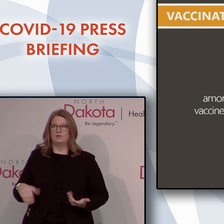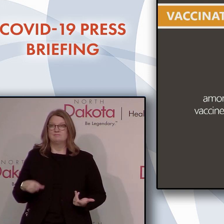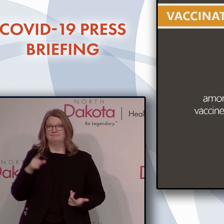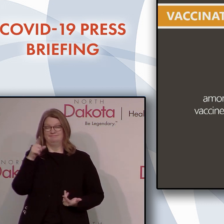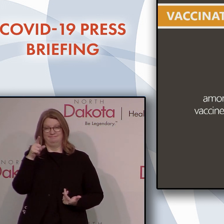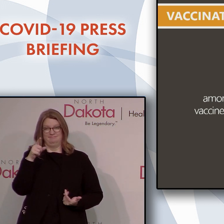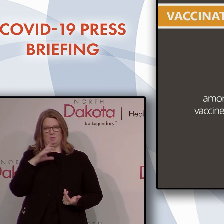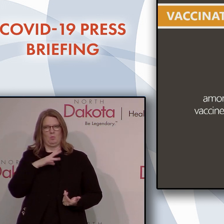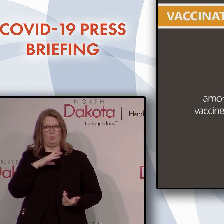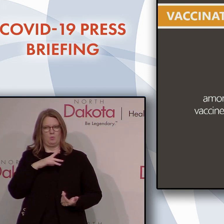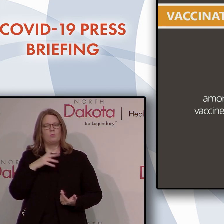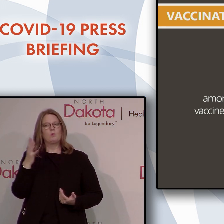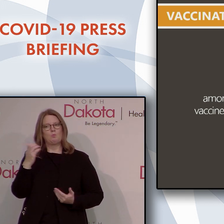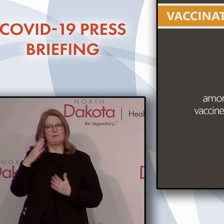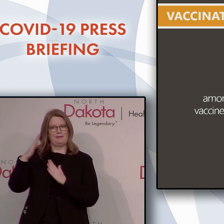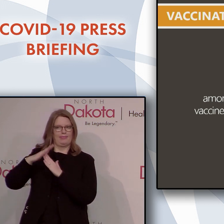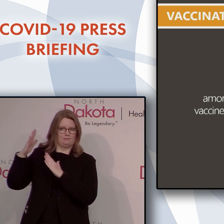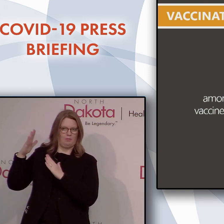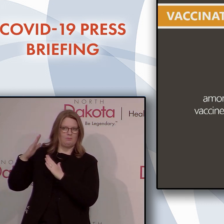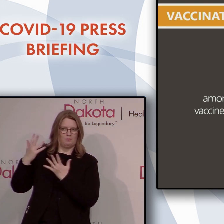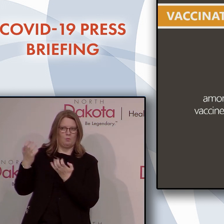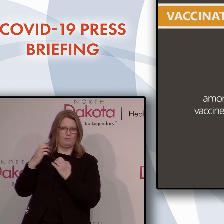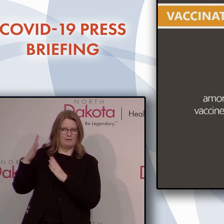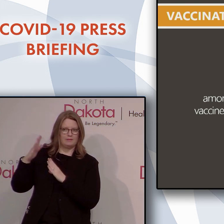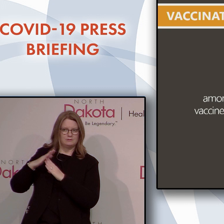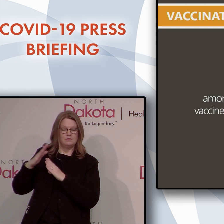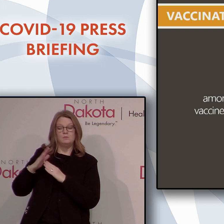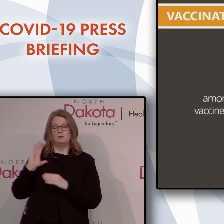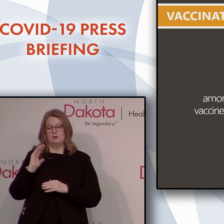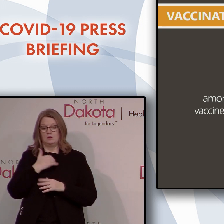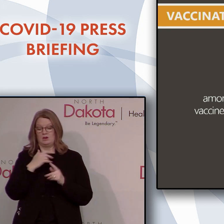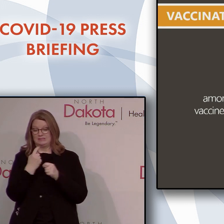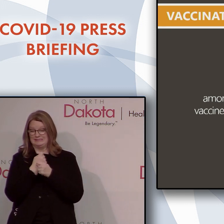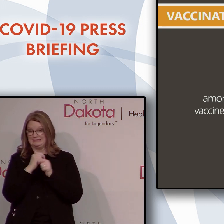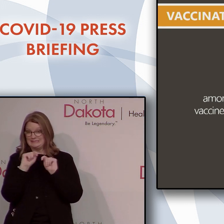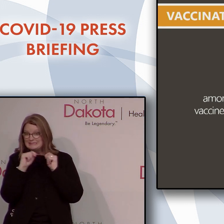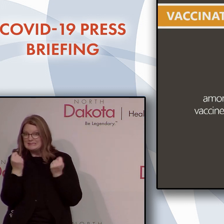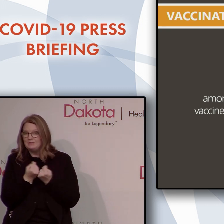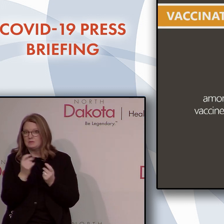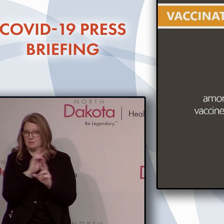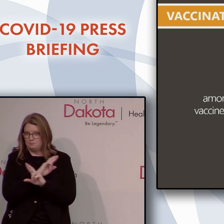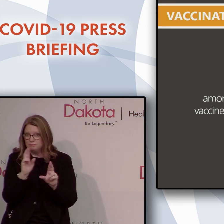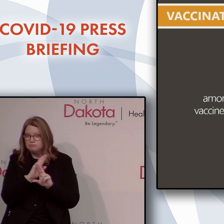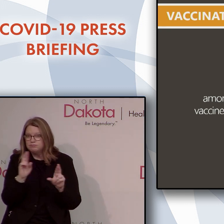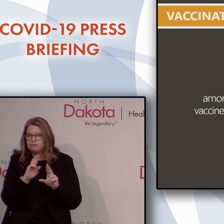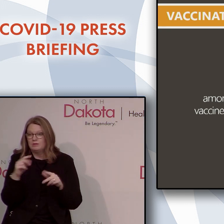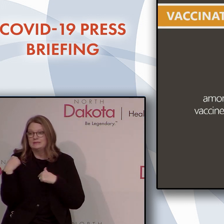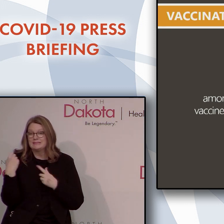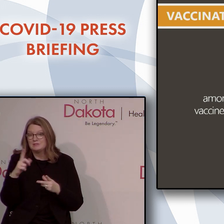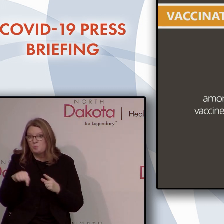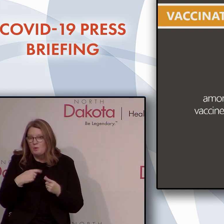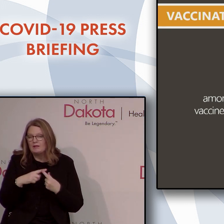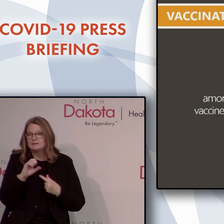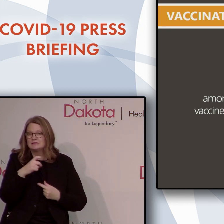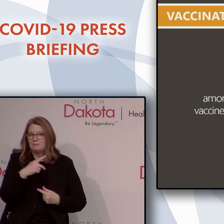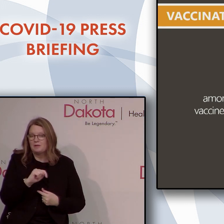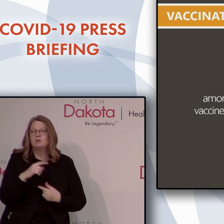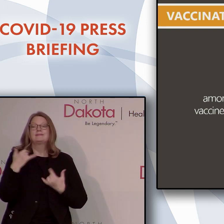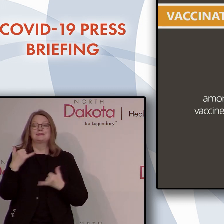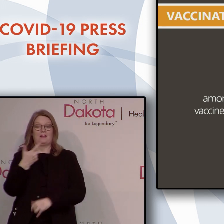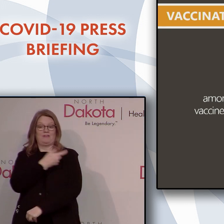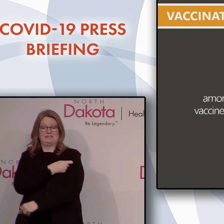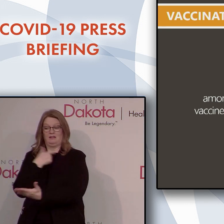leaderboard that we want to stay at the top of, and our team has been preparing for this since September. Now the vaccines are arriving and